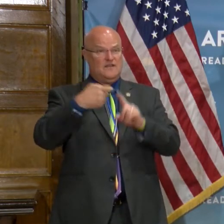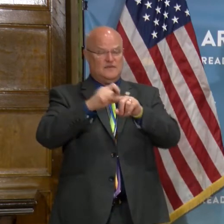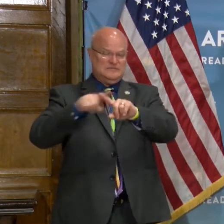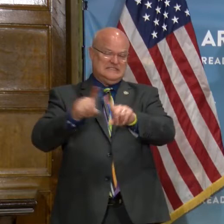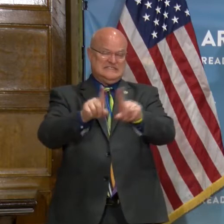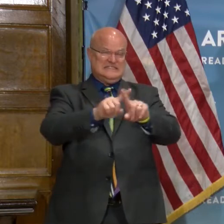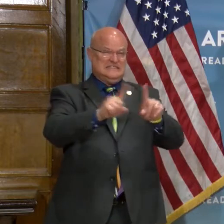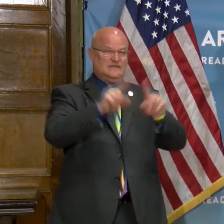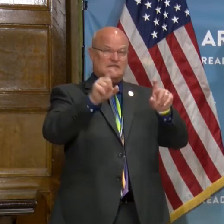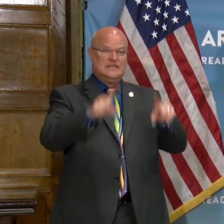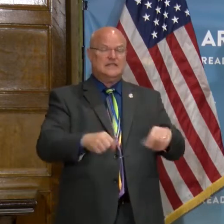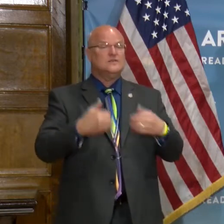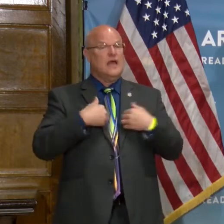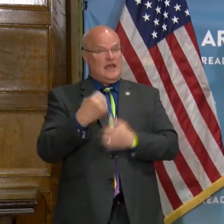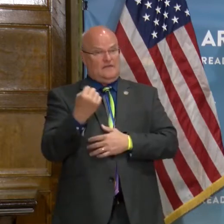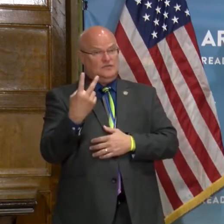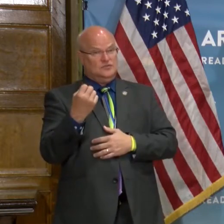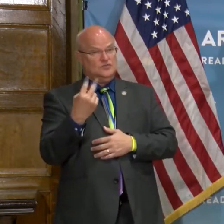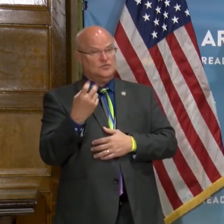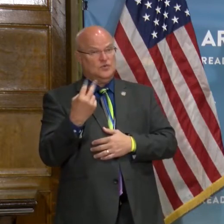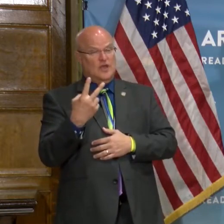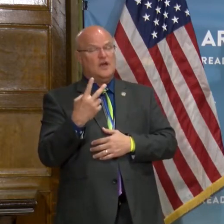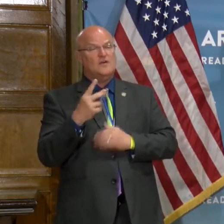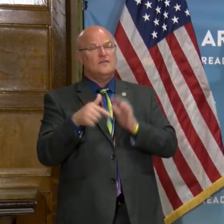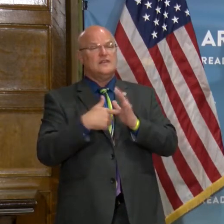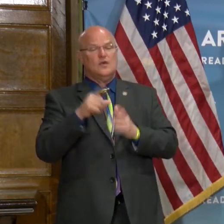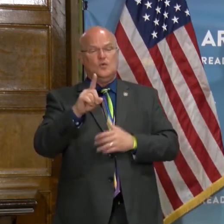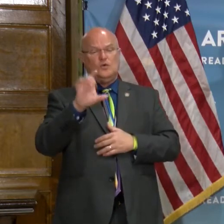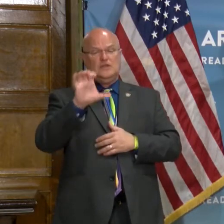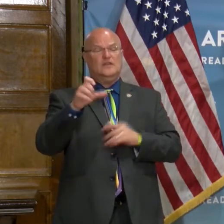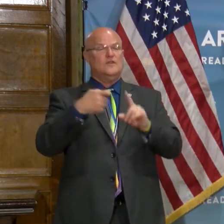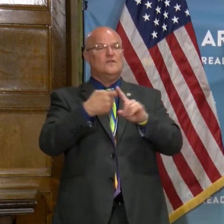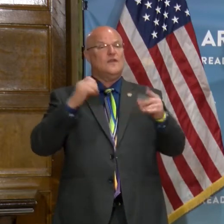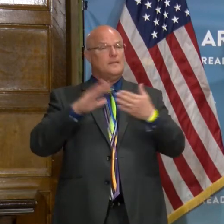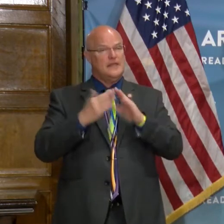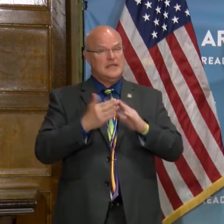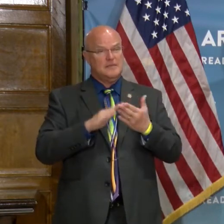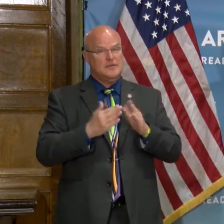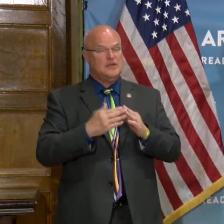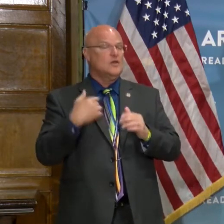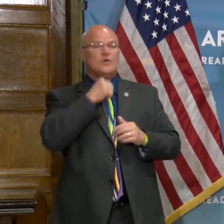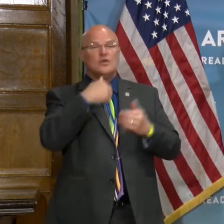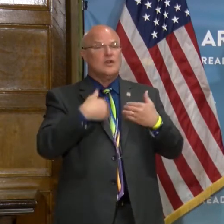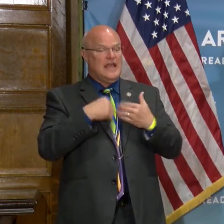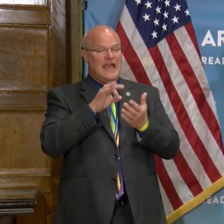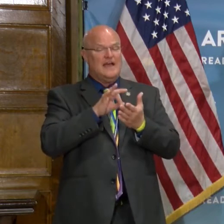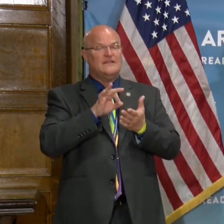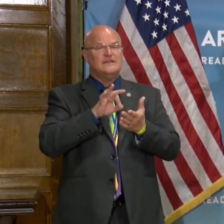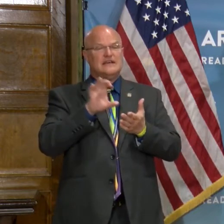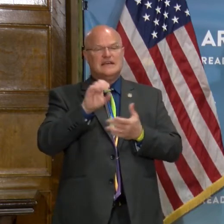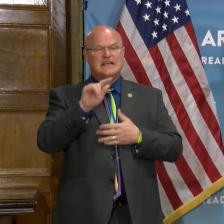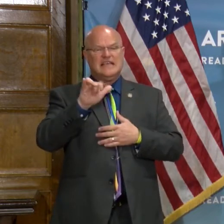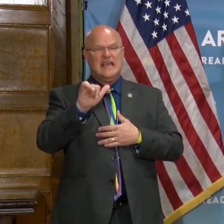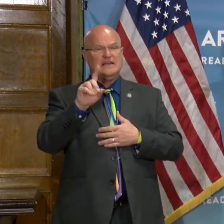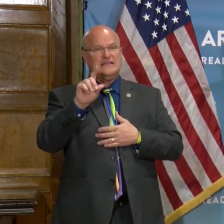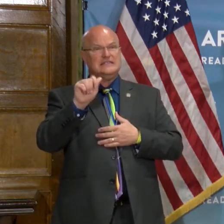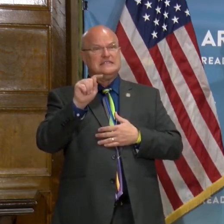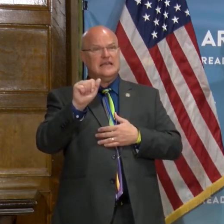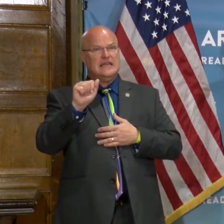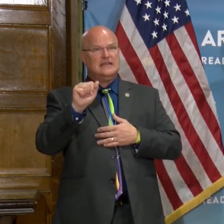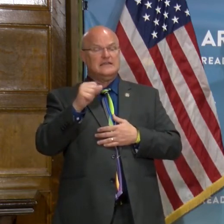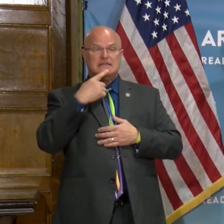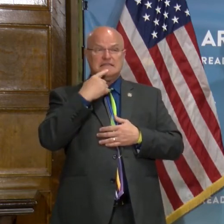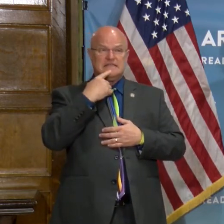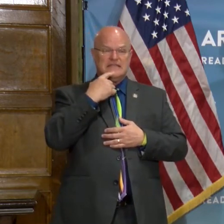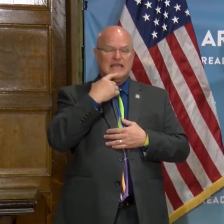test results, and we have 12 of these 100 from the community where we don't have county data. And so that's why I say